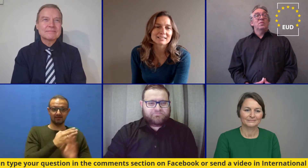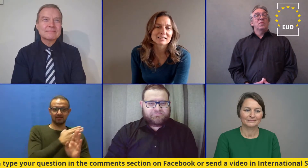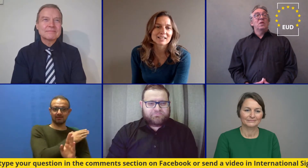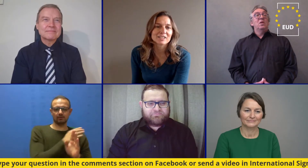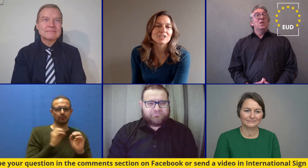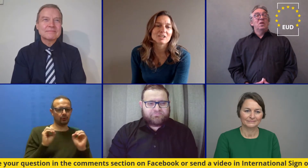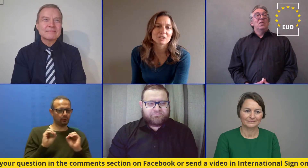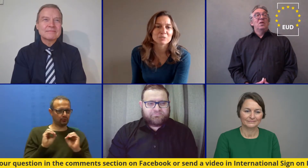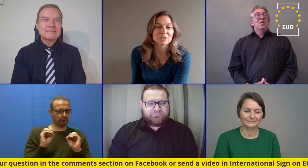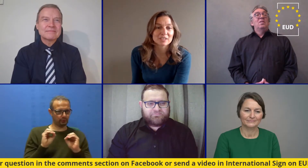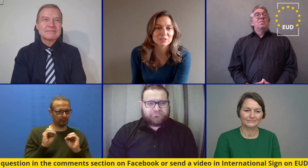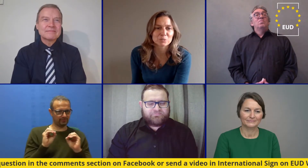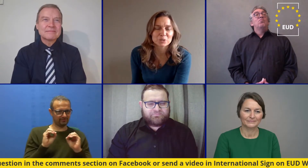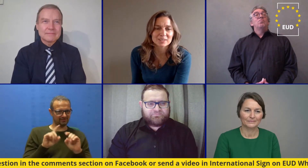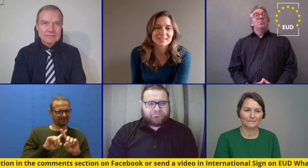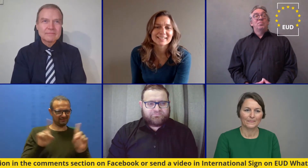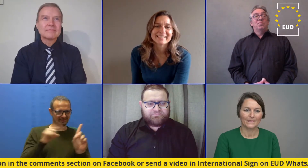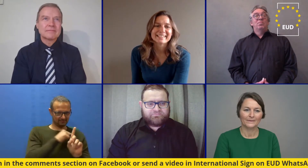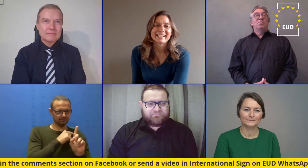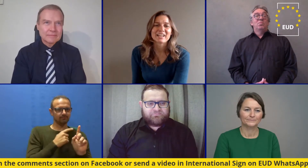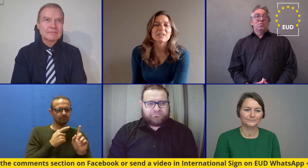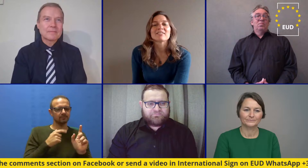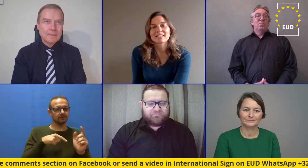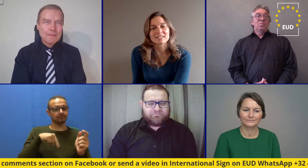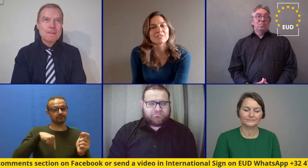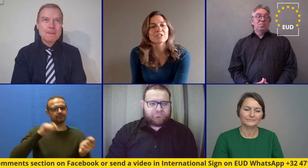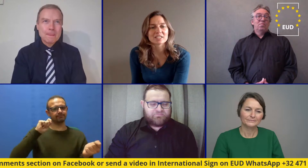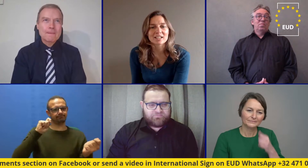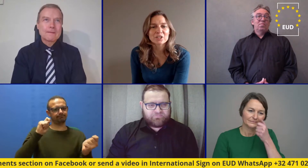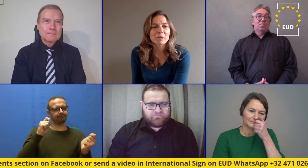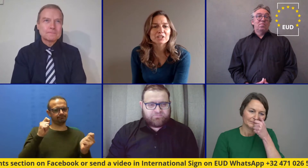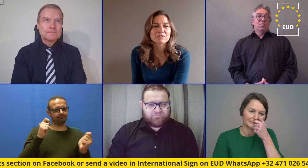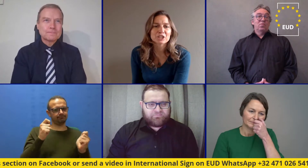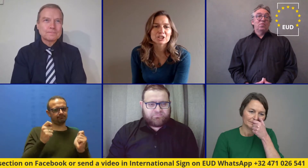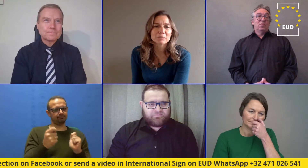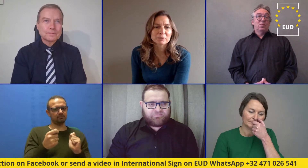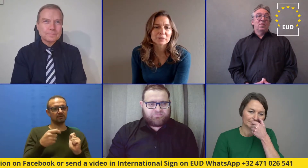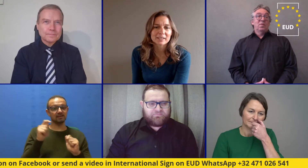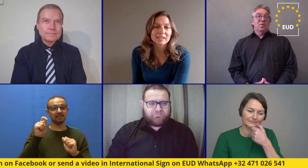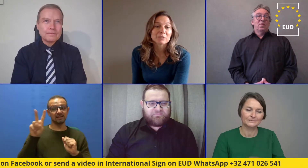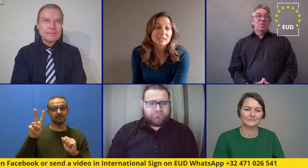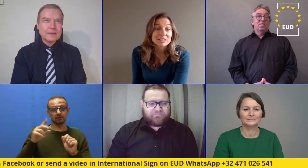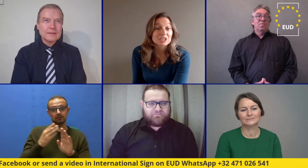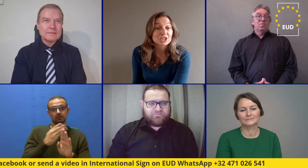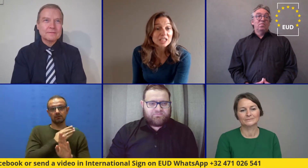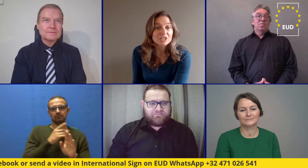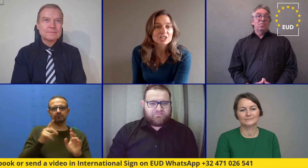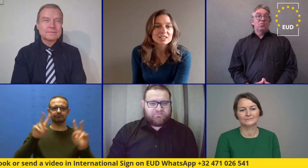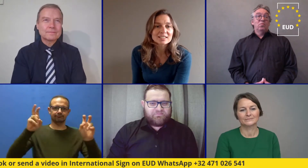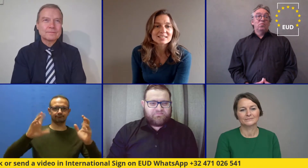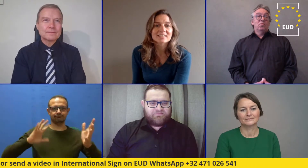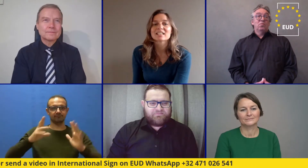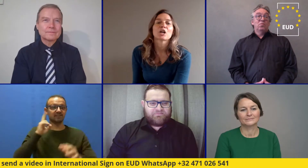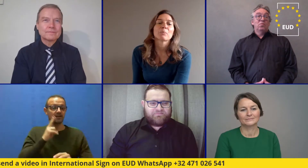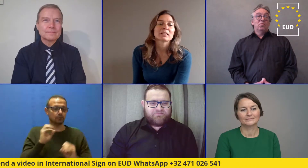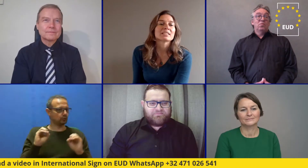has not come to the deaf community. That is different in other parts of Europe, and we'd like to change this. But